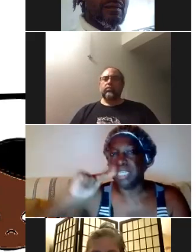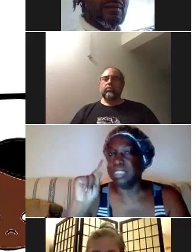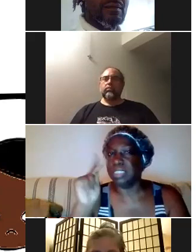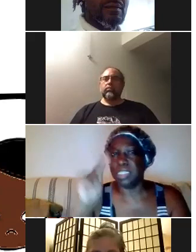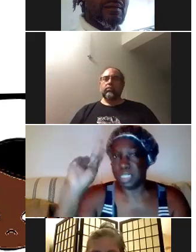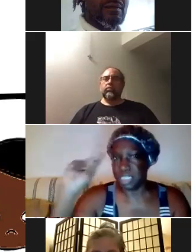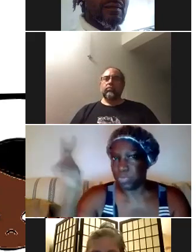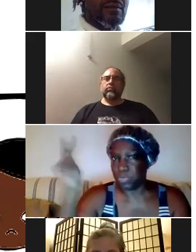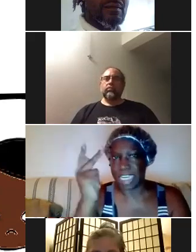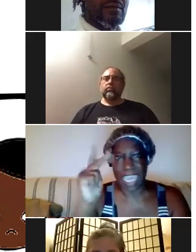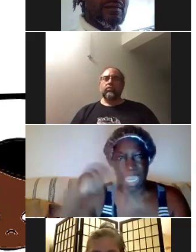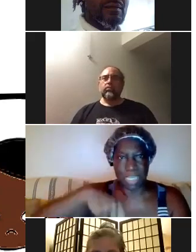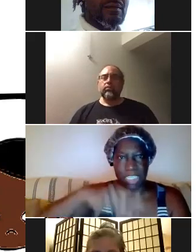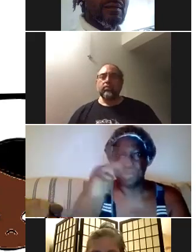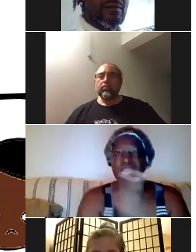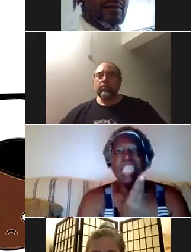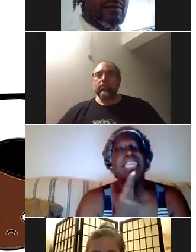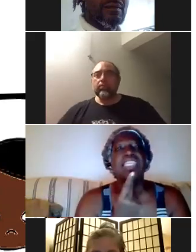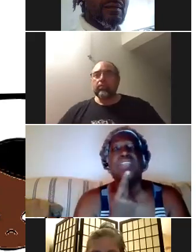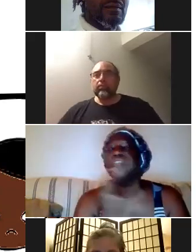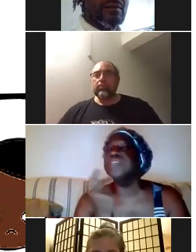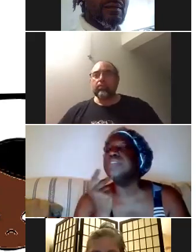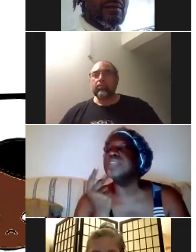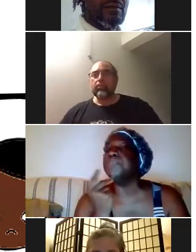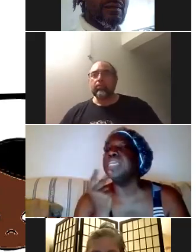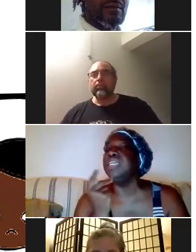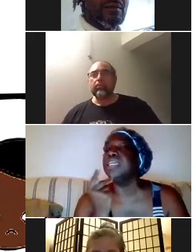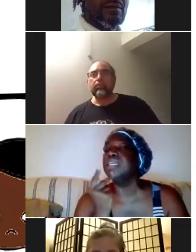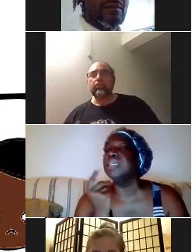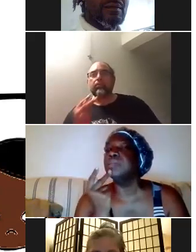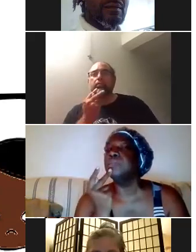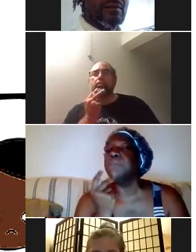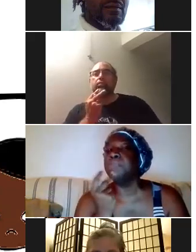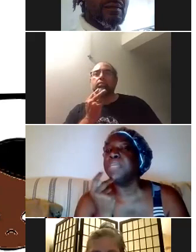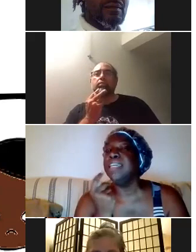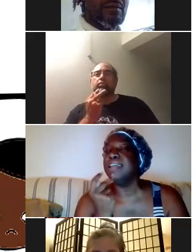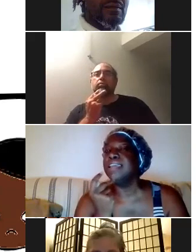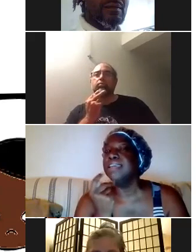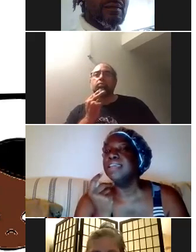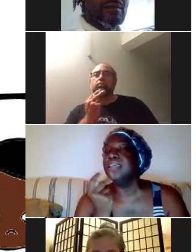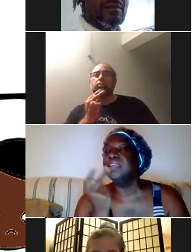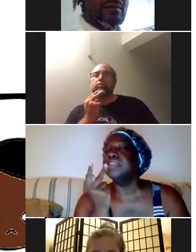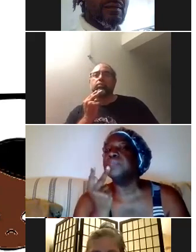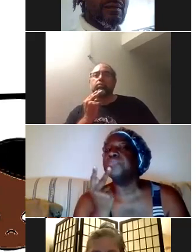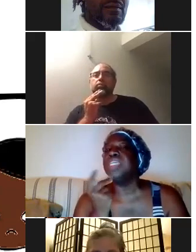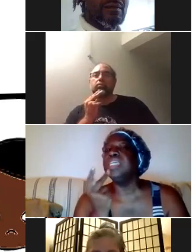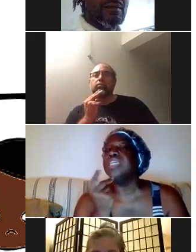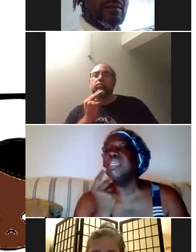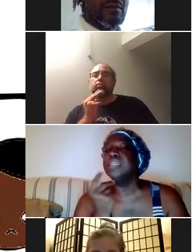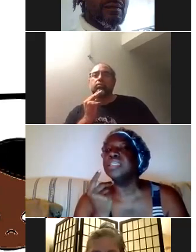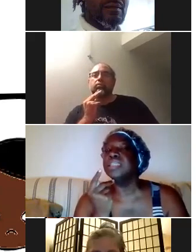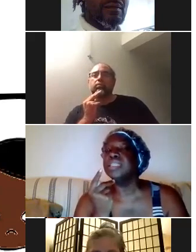P. It's just really a K, but it's P and you know, pink. Remember pink? So